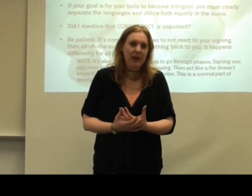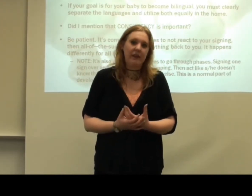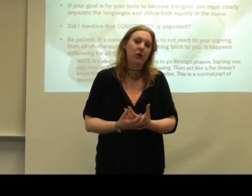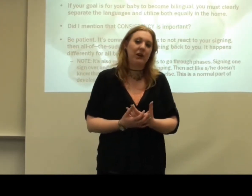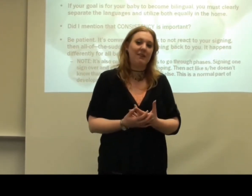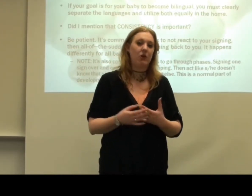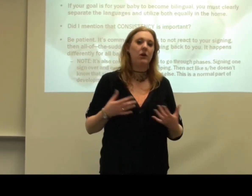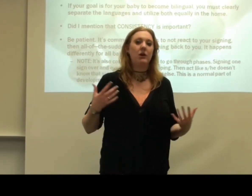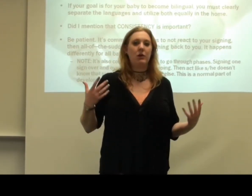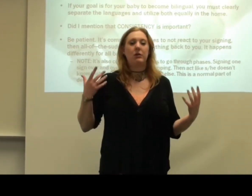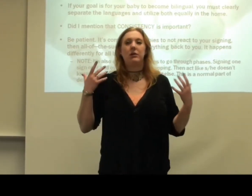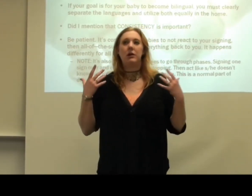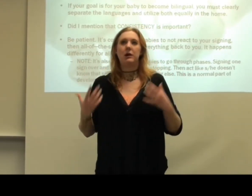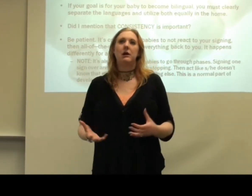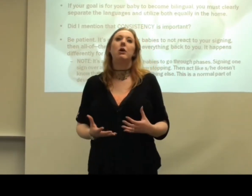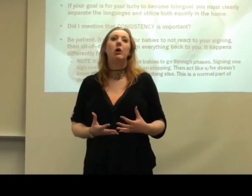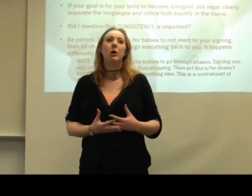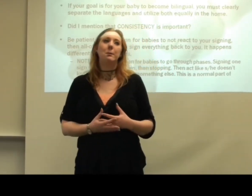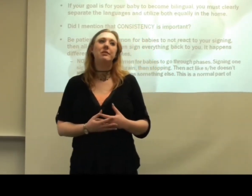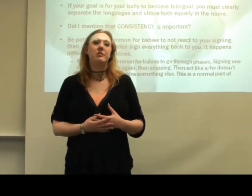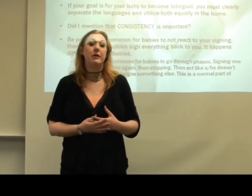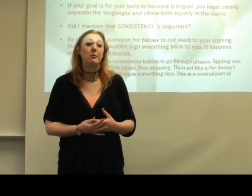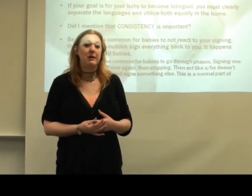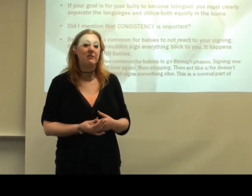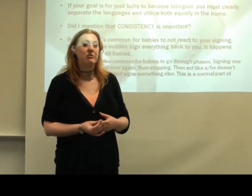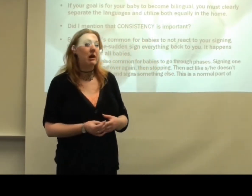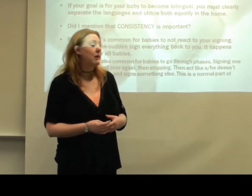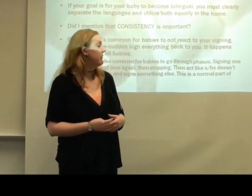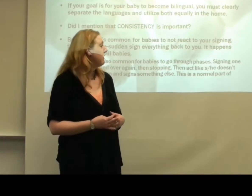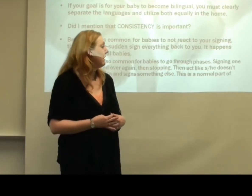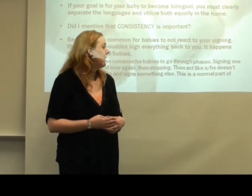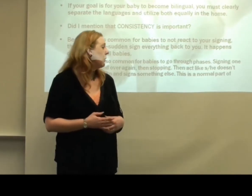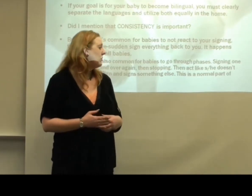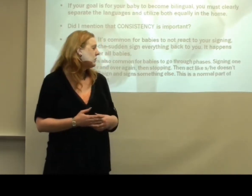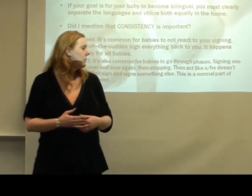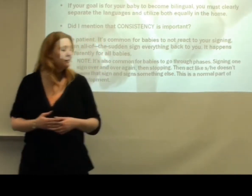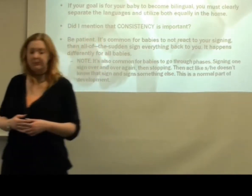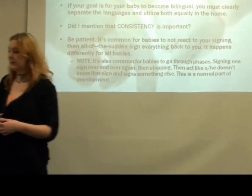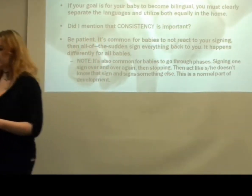that could ever harm the development of a child's language.